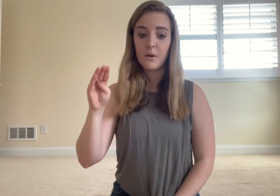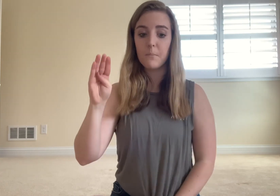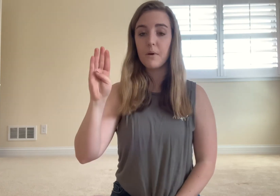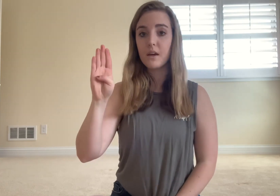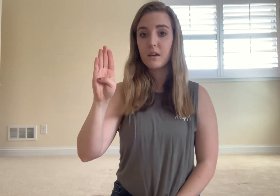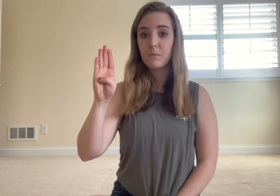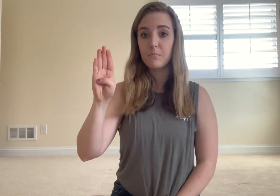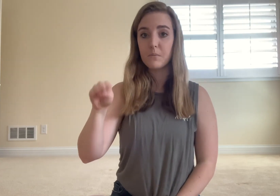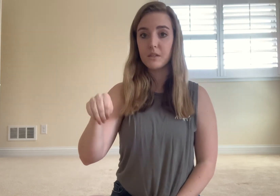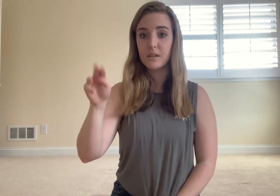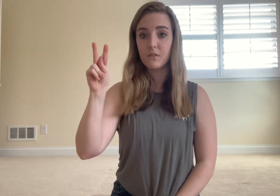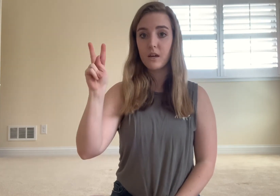bank, B down K,